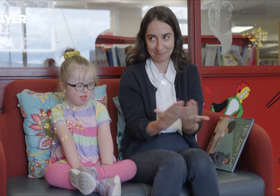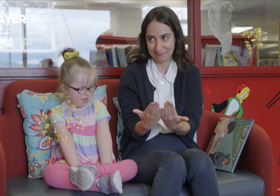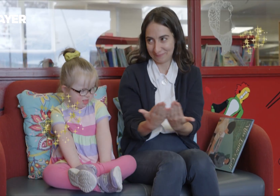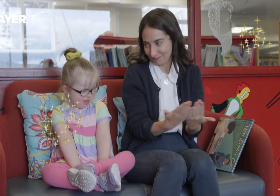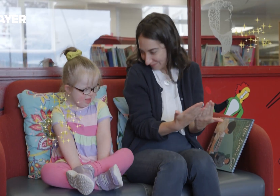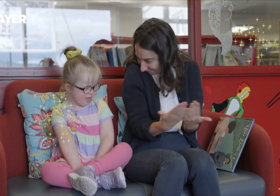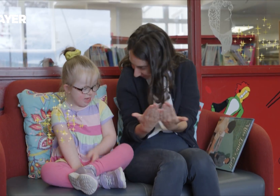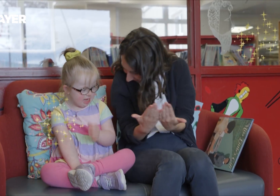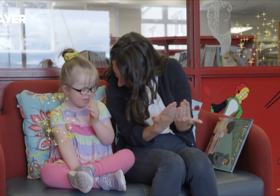read. Yeah.